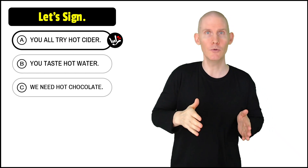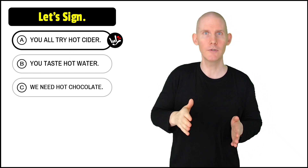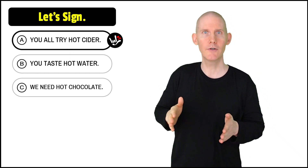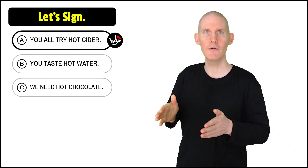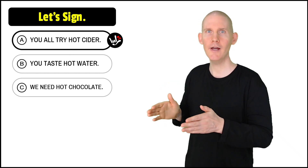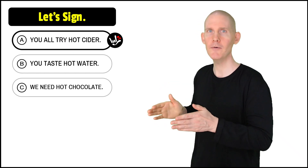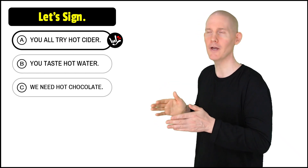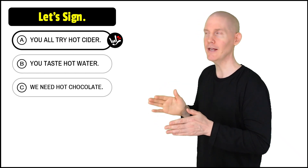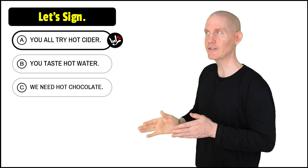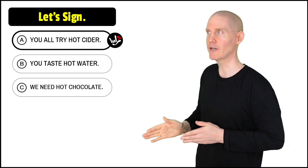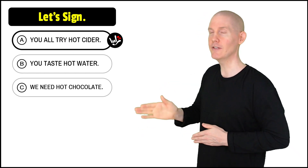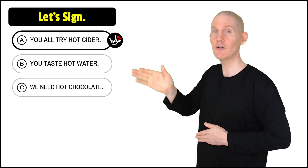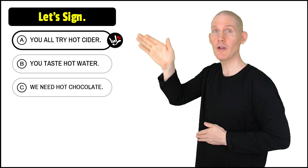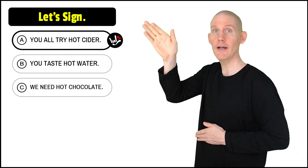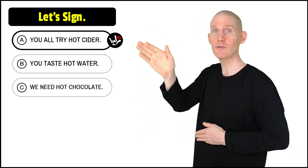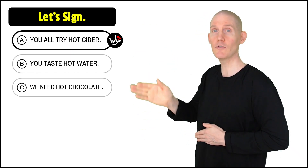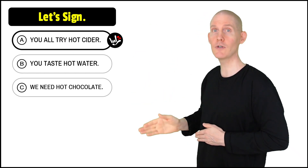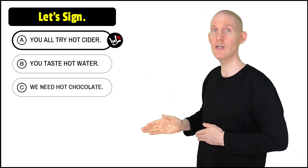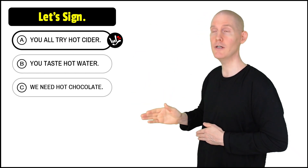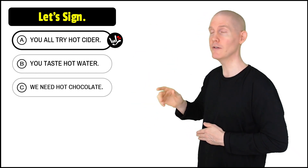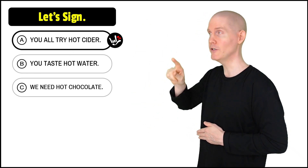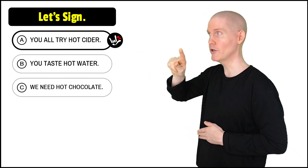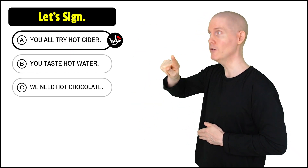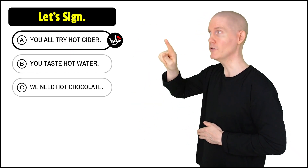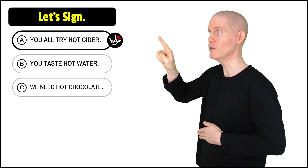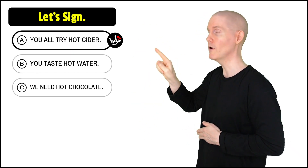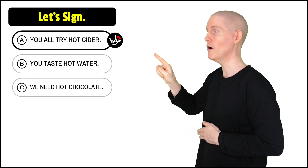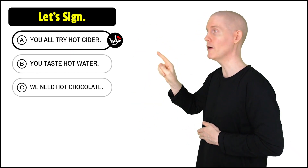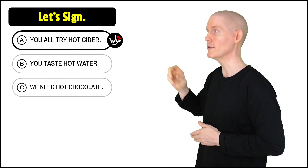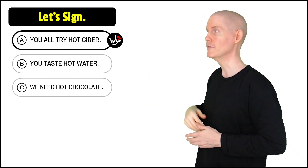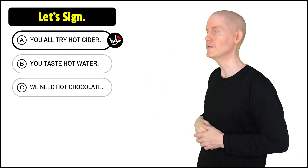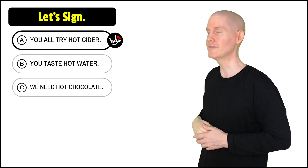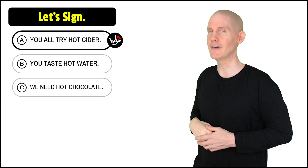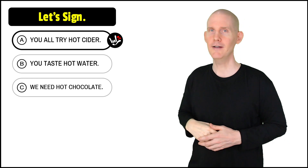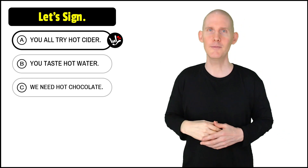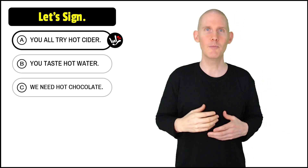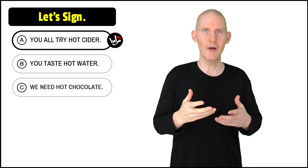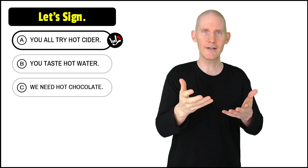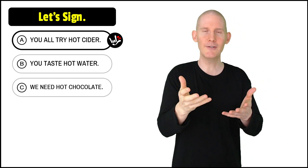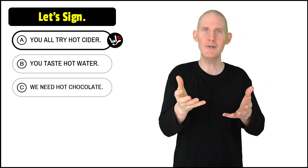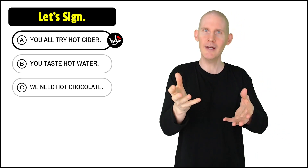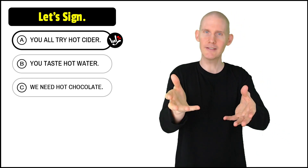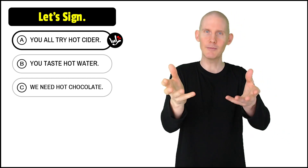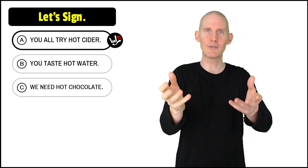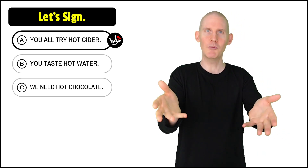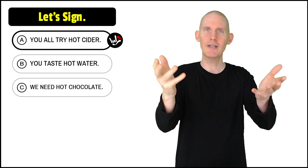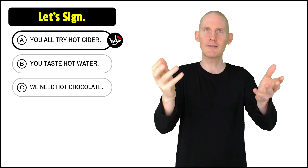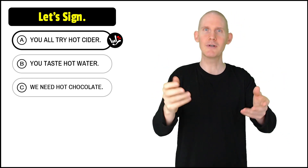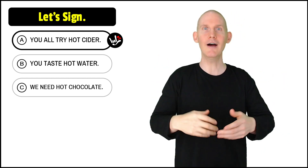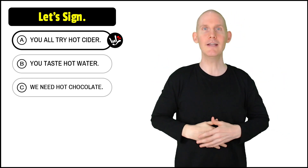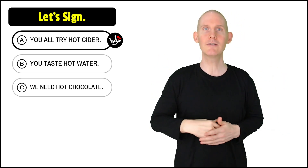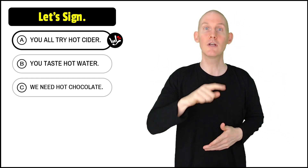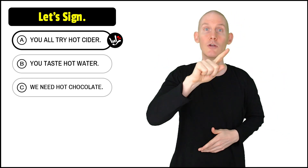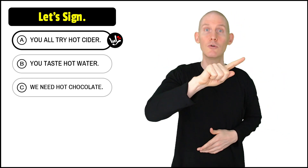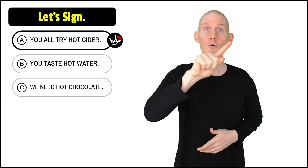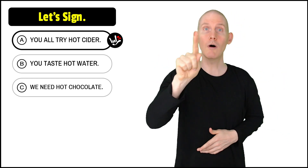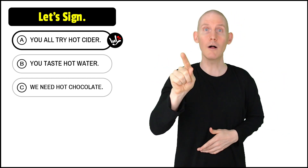would go that way. Suddenly your line's over here, then you go, you all. Back to you guys. I'm speaking to an audience, you all.